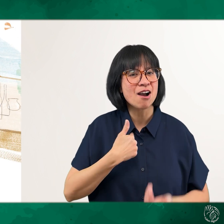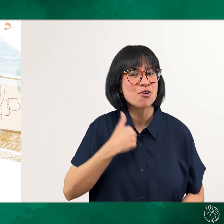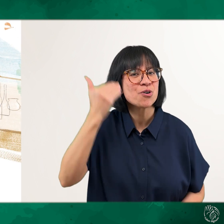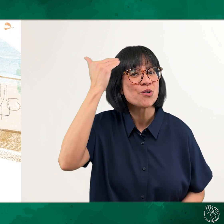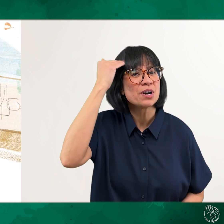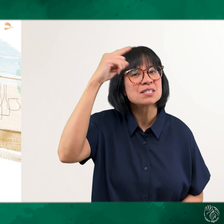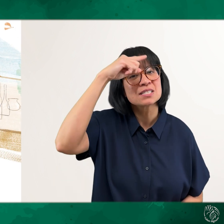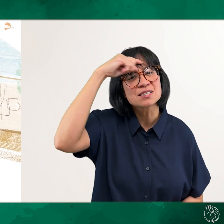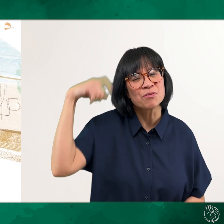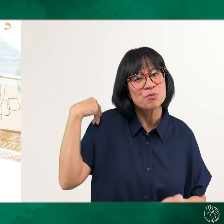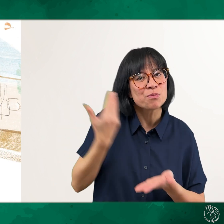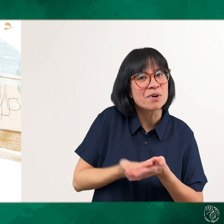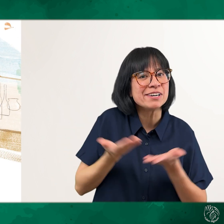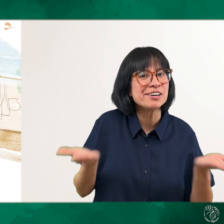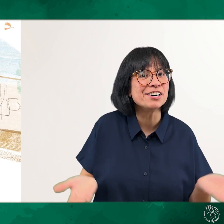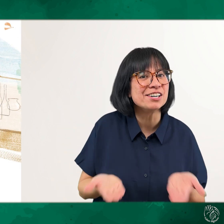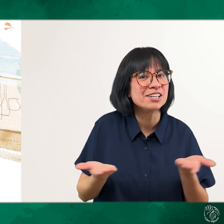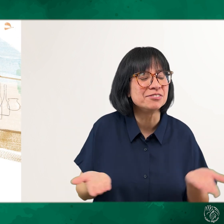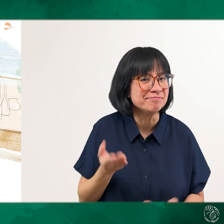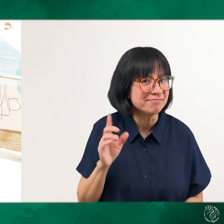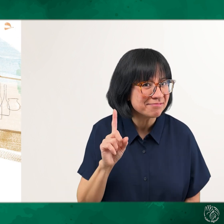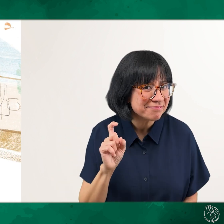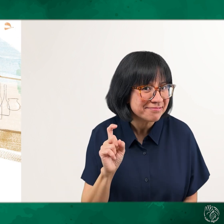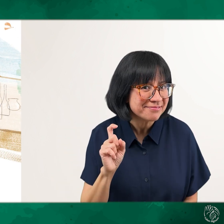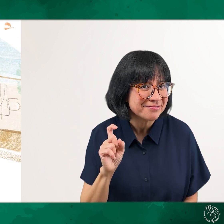How do I know summer is here?